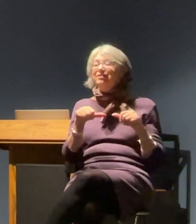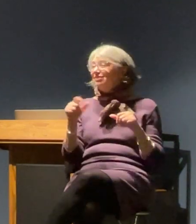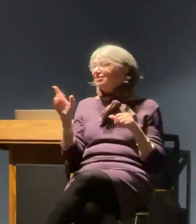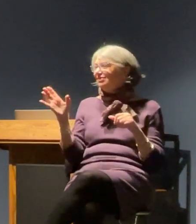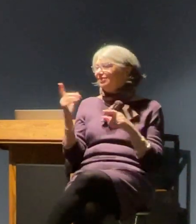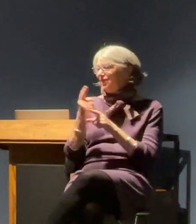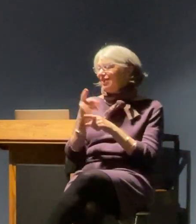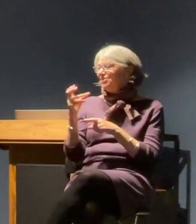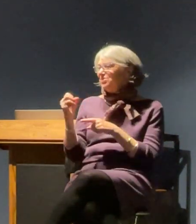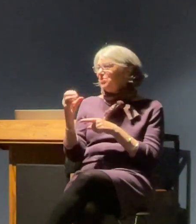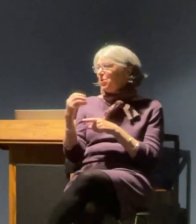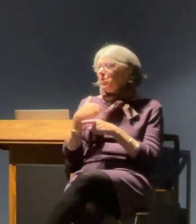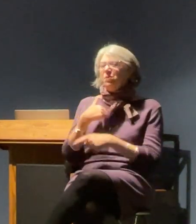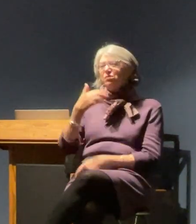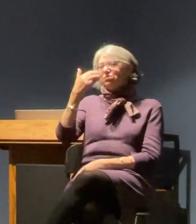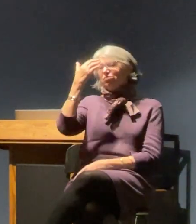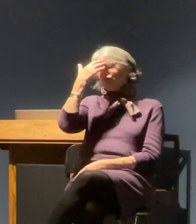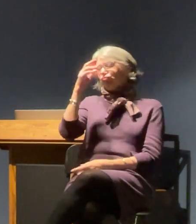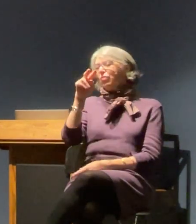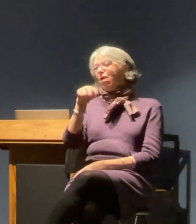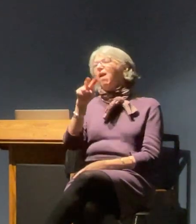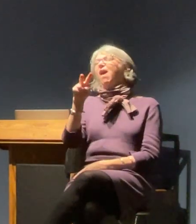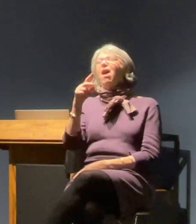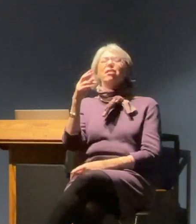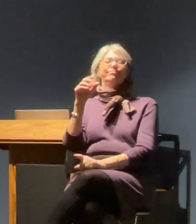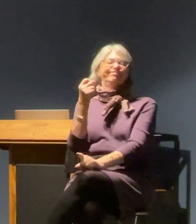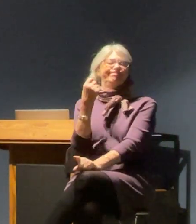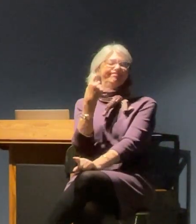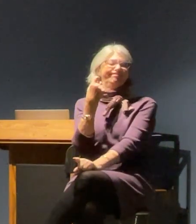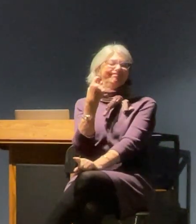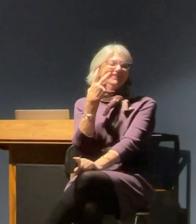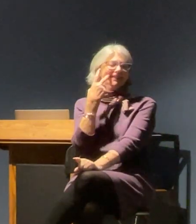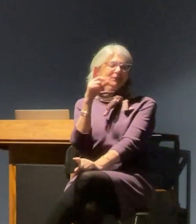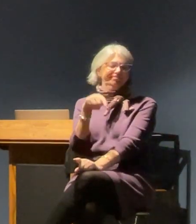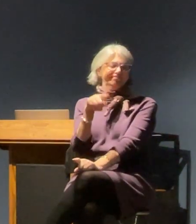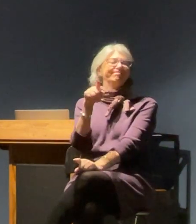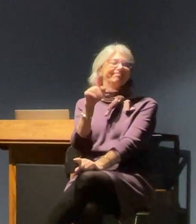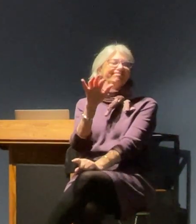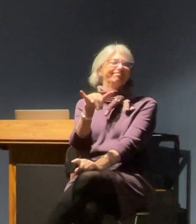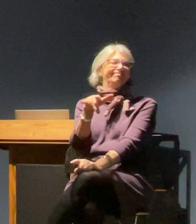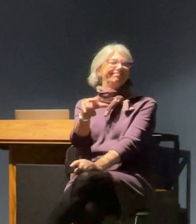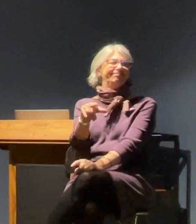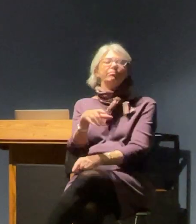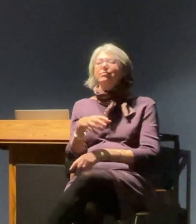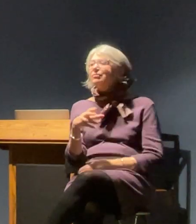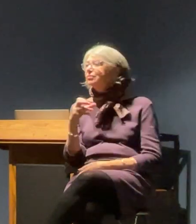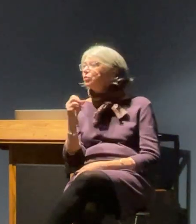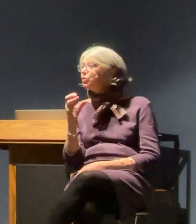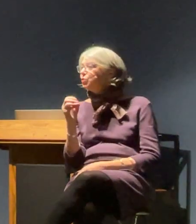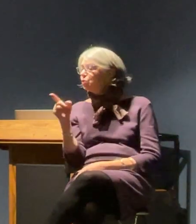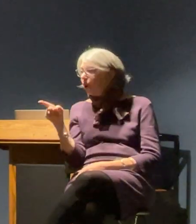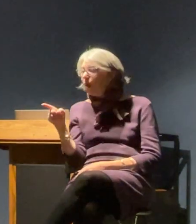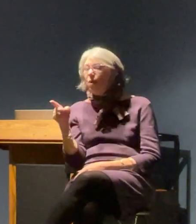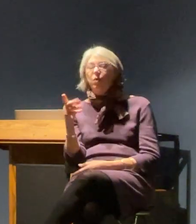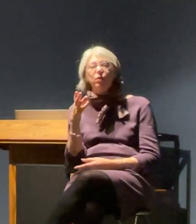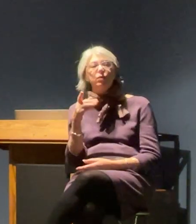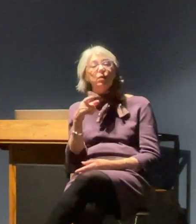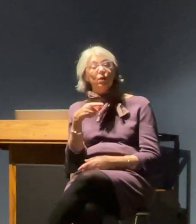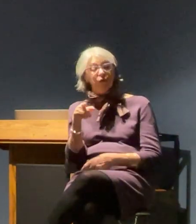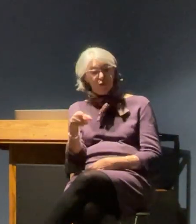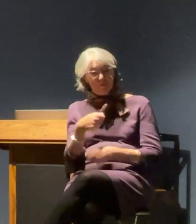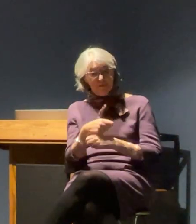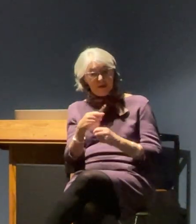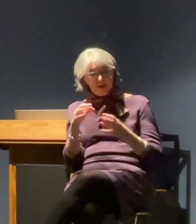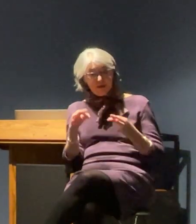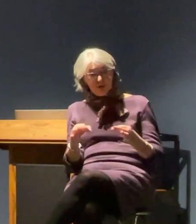you kind of have a knowing glance. So like, I see you've got that, and I, you know, yeah. So you made a decision.